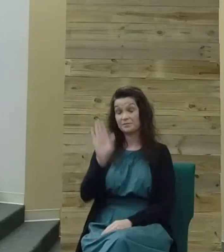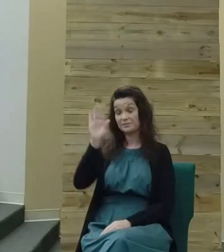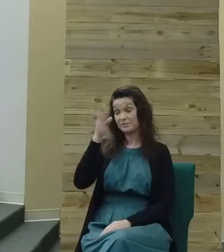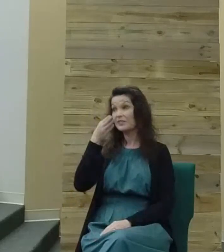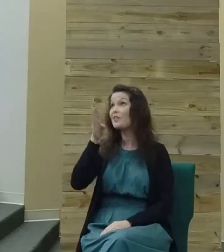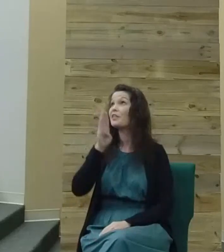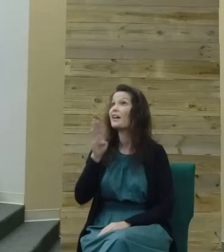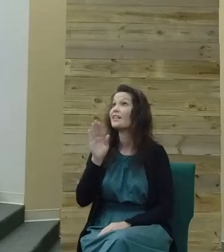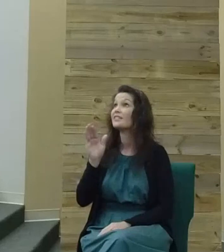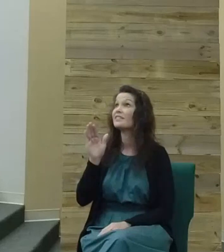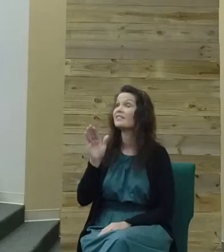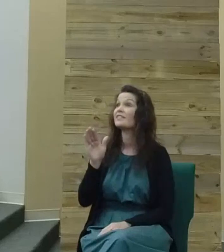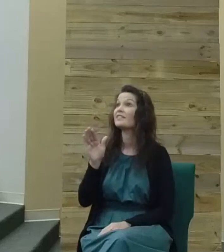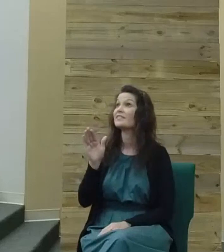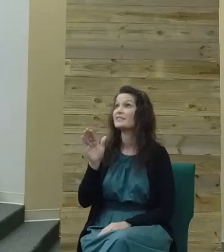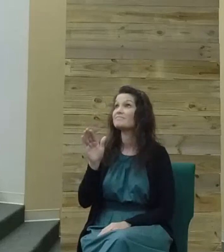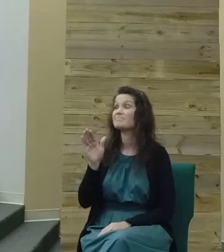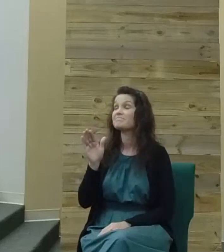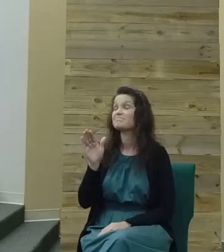And so, God, I,